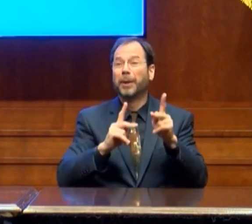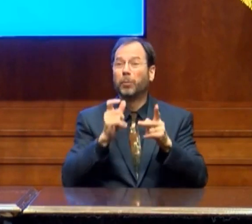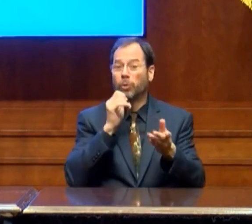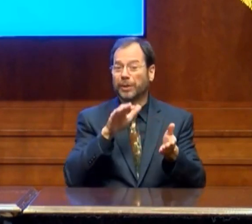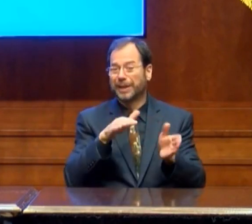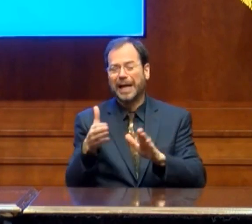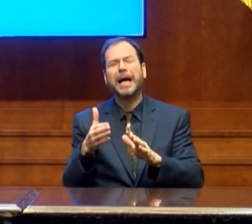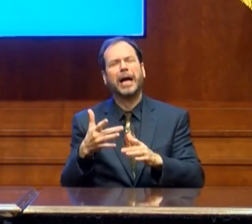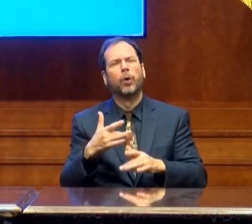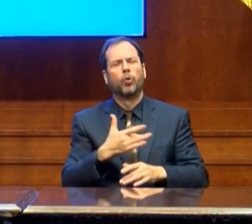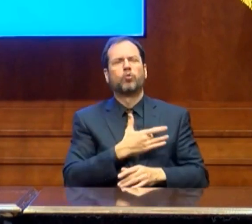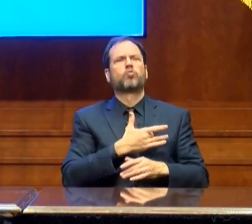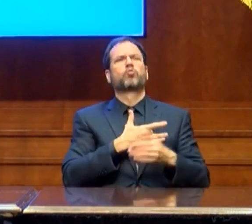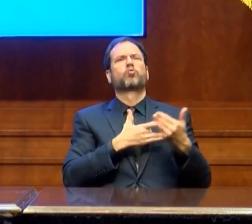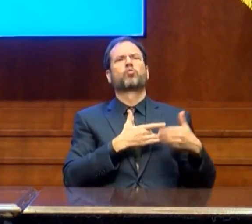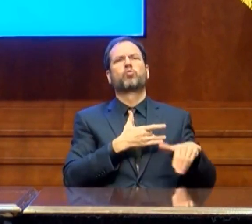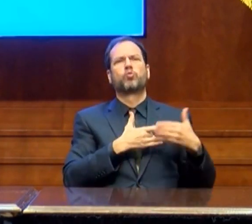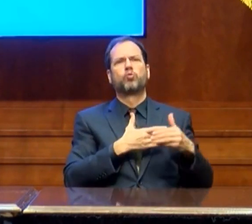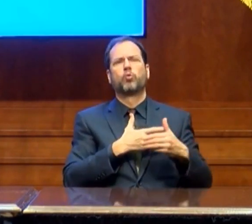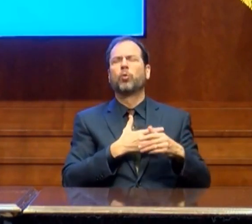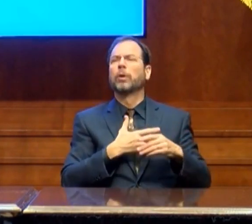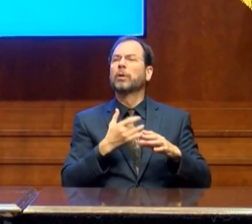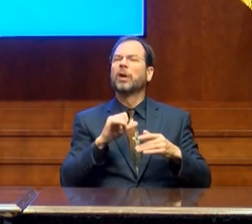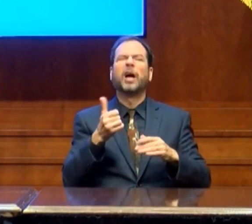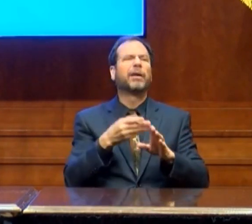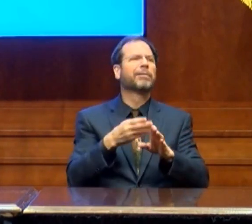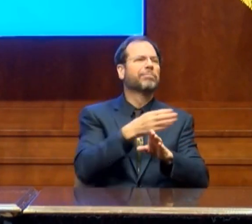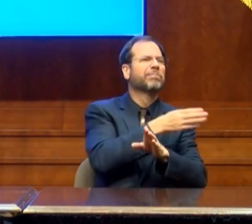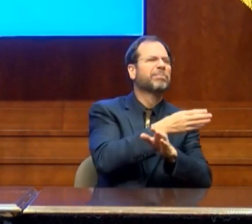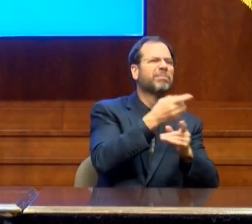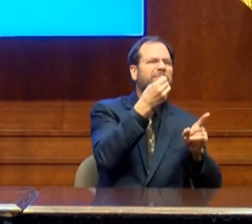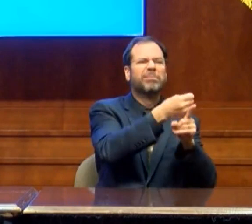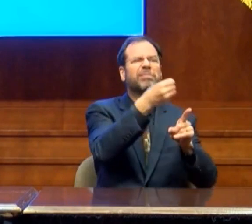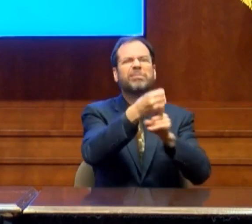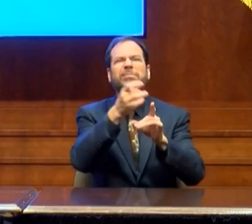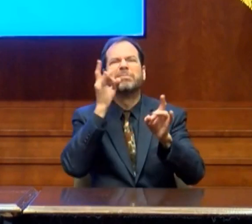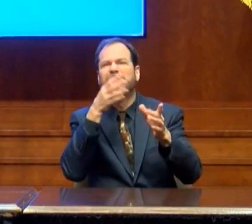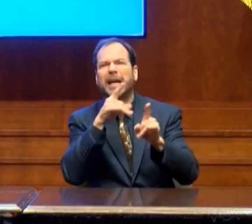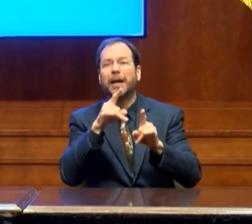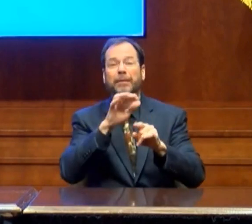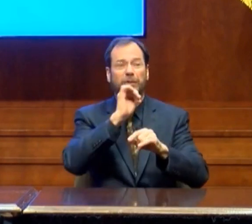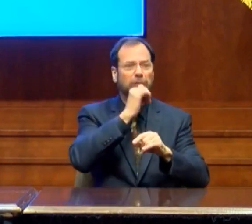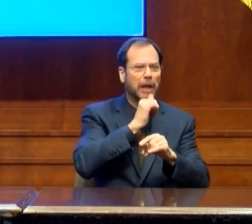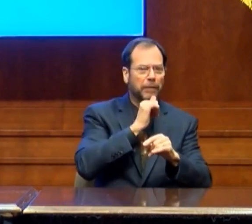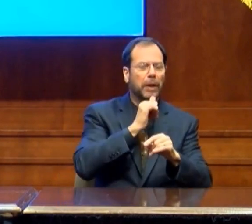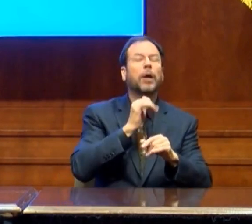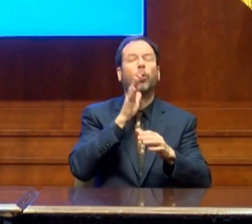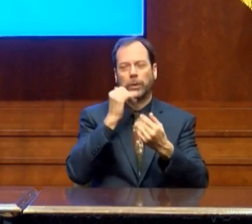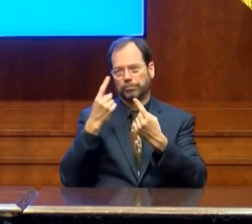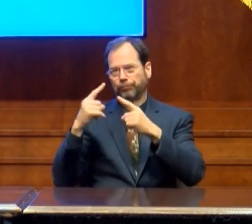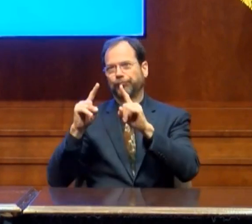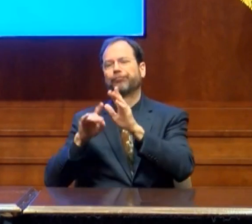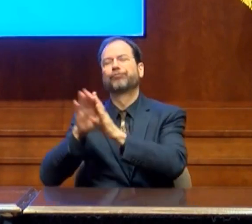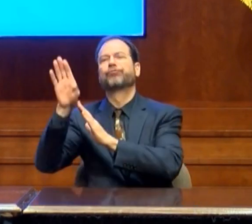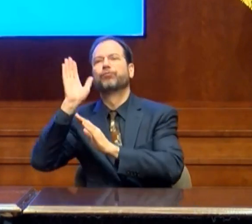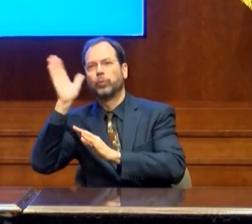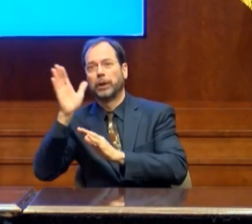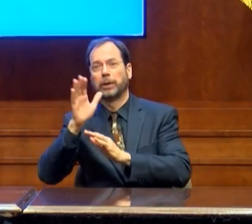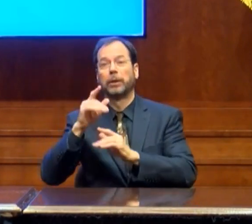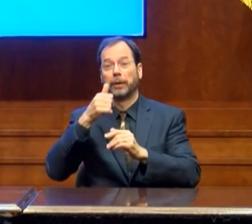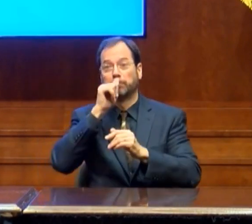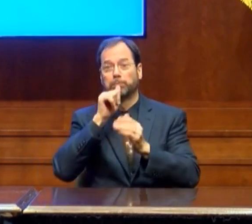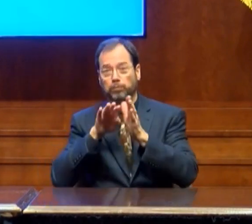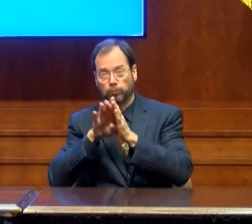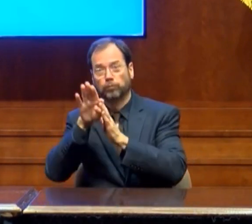cuts very deeply. We've learned in past disasters that from suffering comes perseverance.